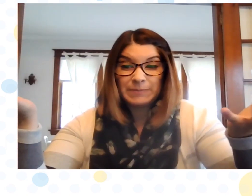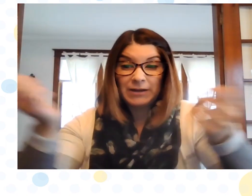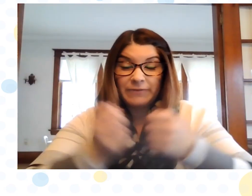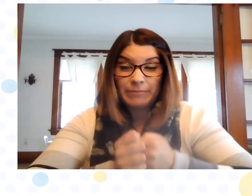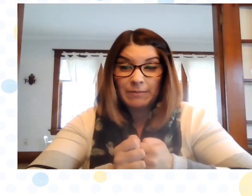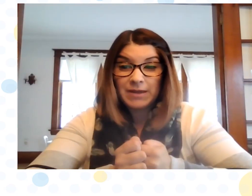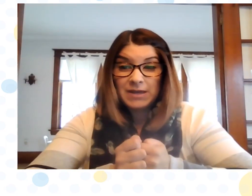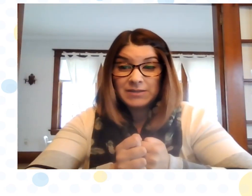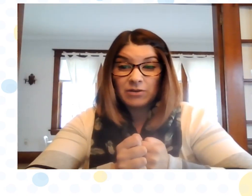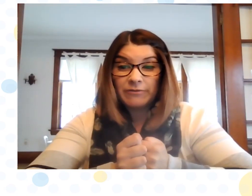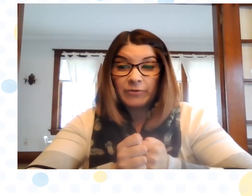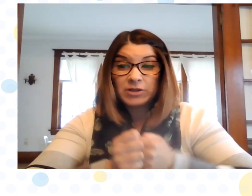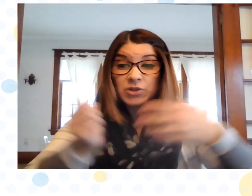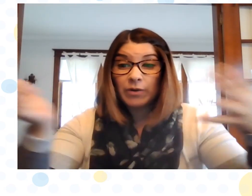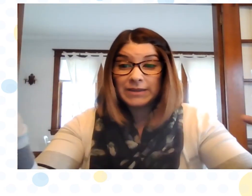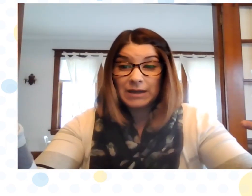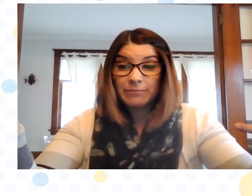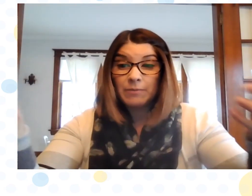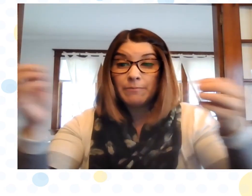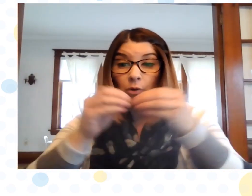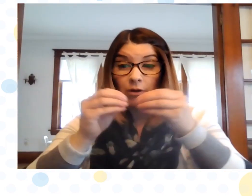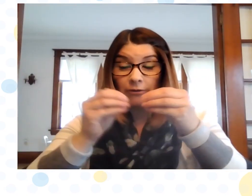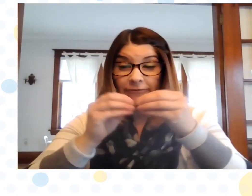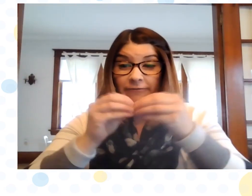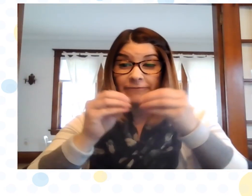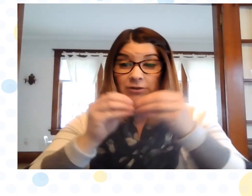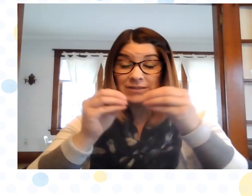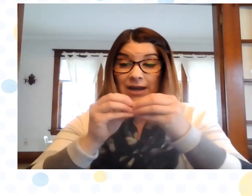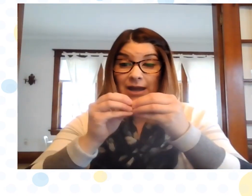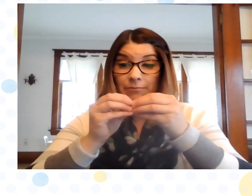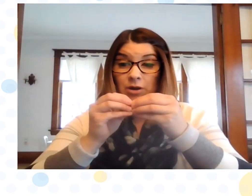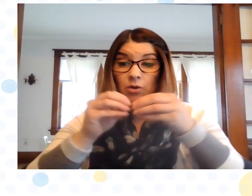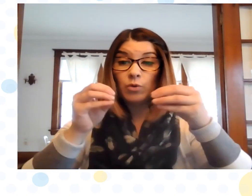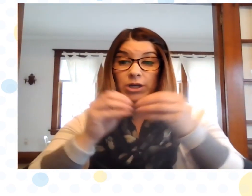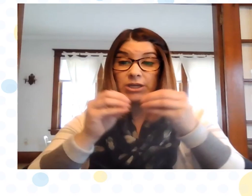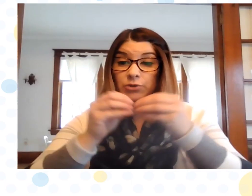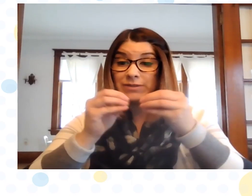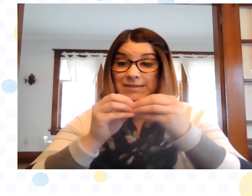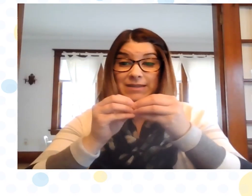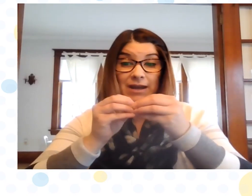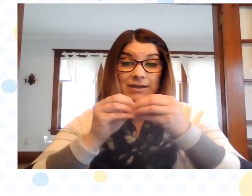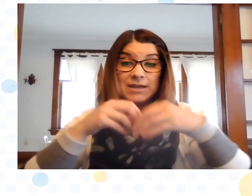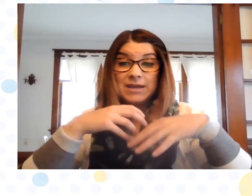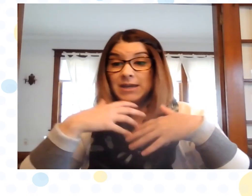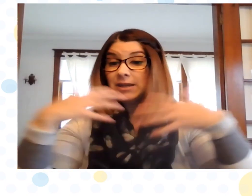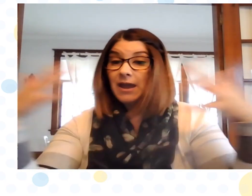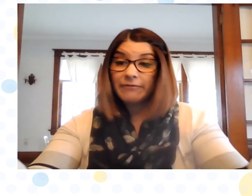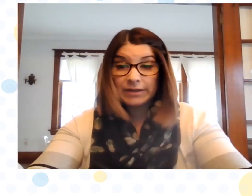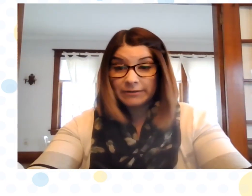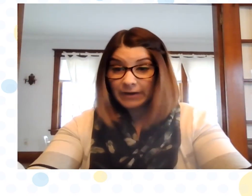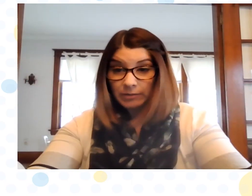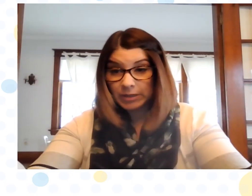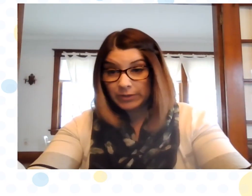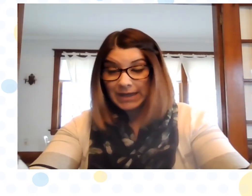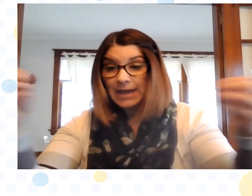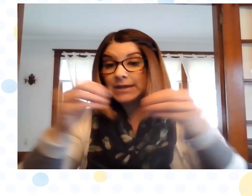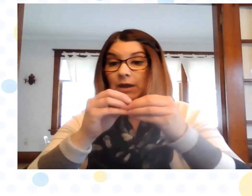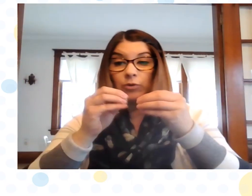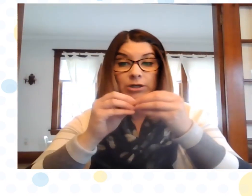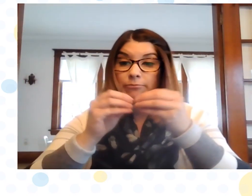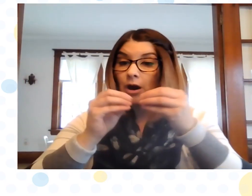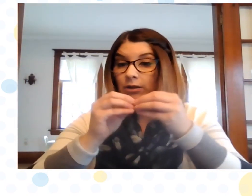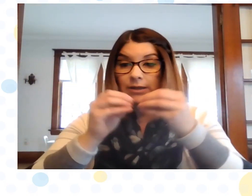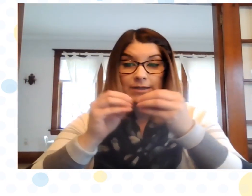expect from them. So if we're showing them more for the first time, we're going to use this sign in every environment we can, and we're